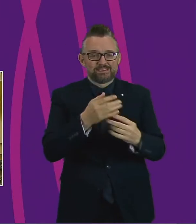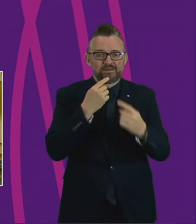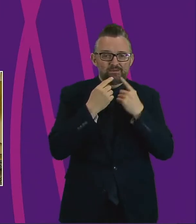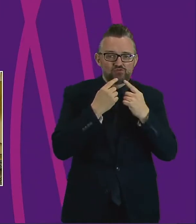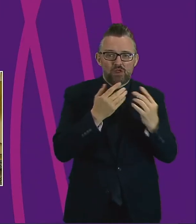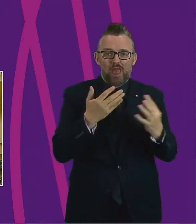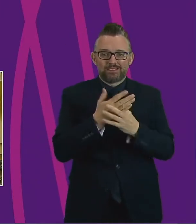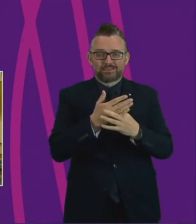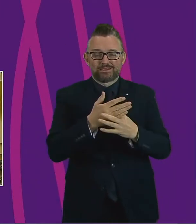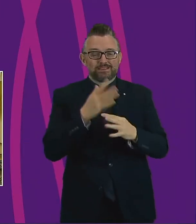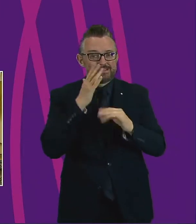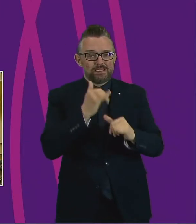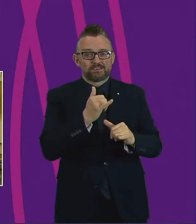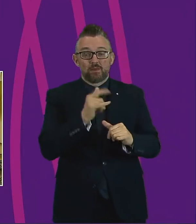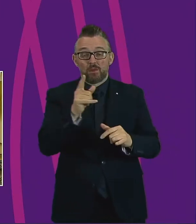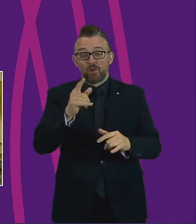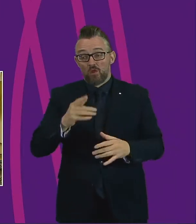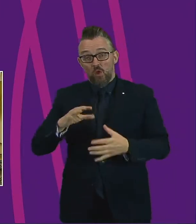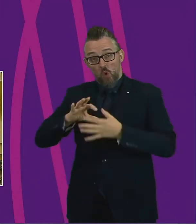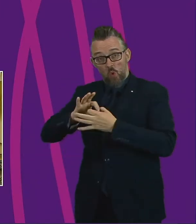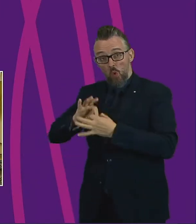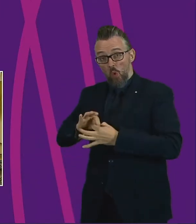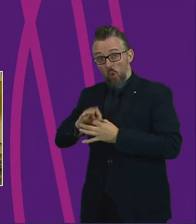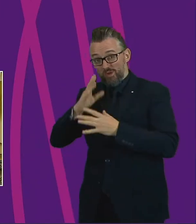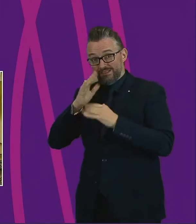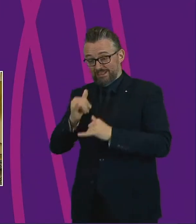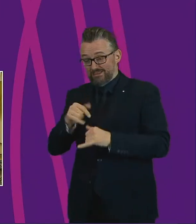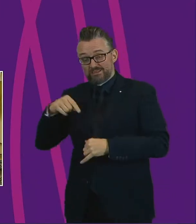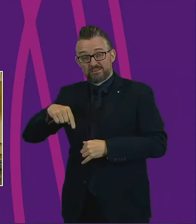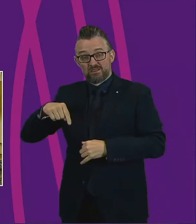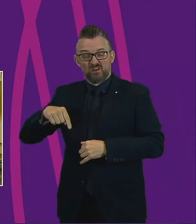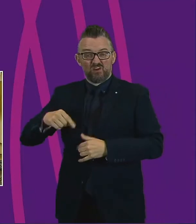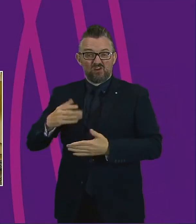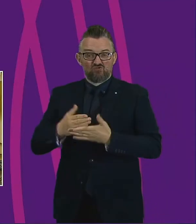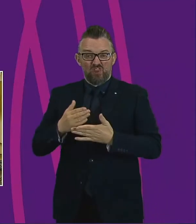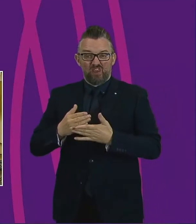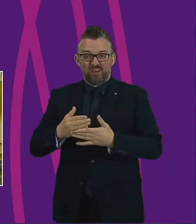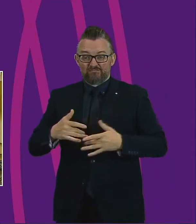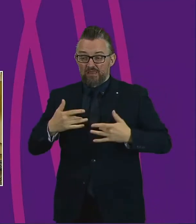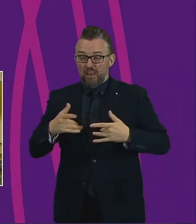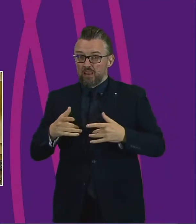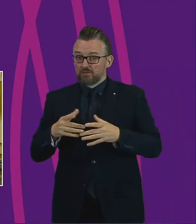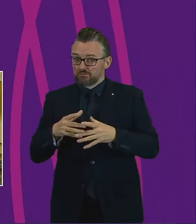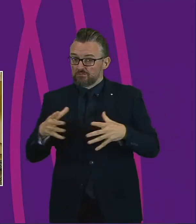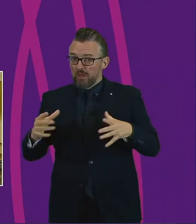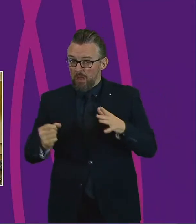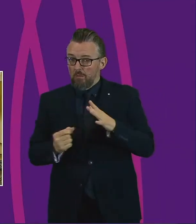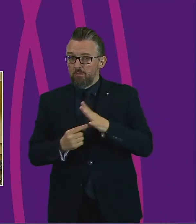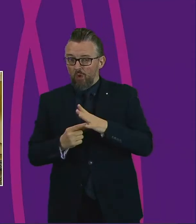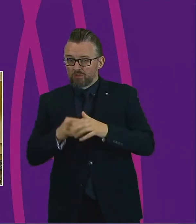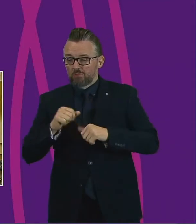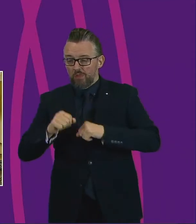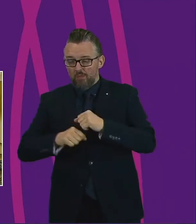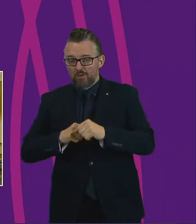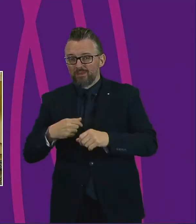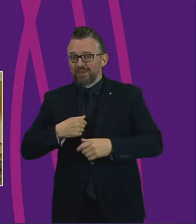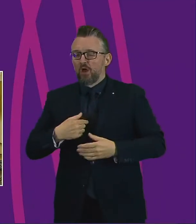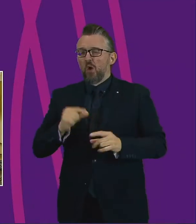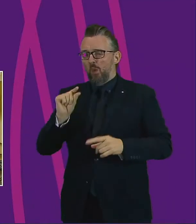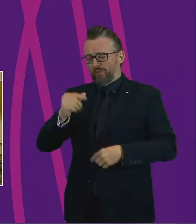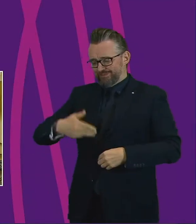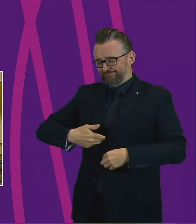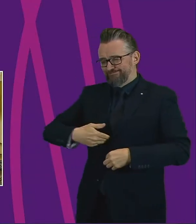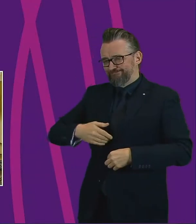rural areas. But we also, while home testing, I think does and may have a growing part to play, I've always been very sceptical